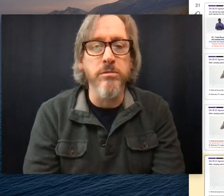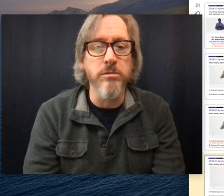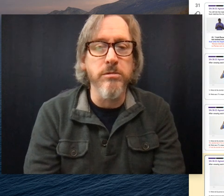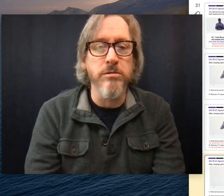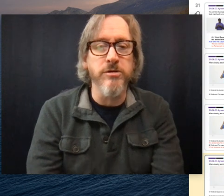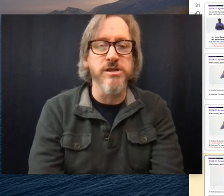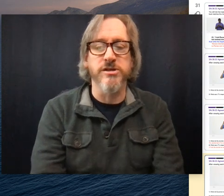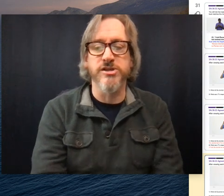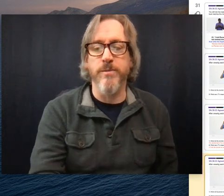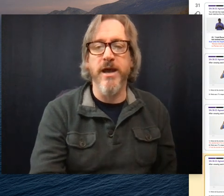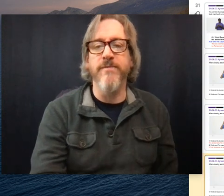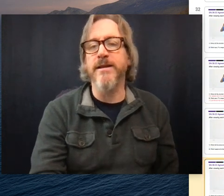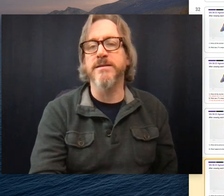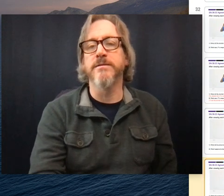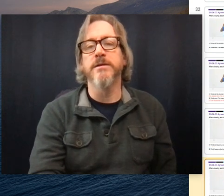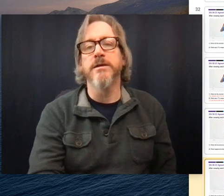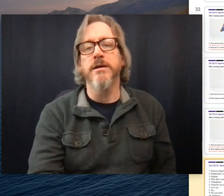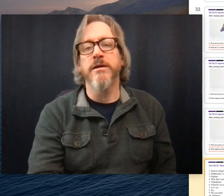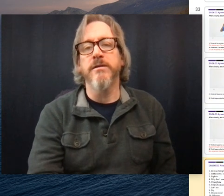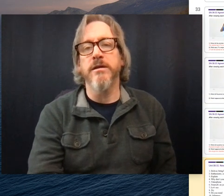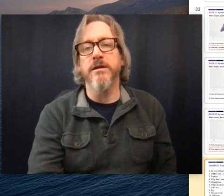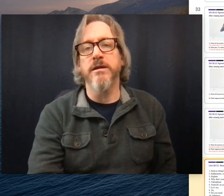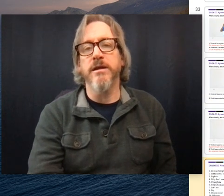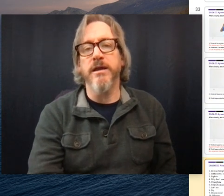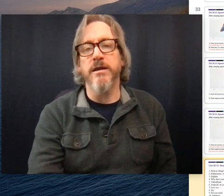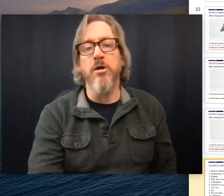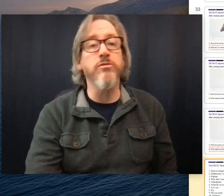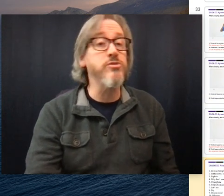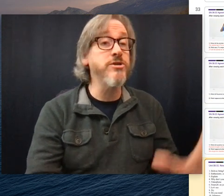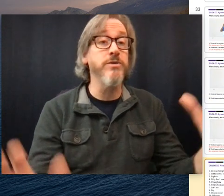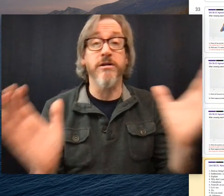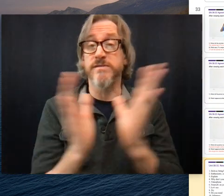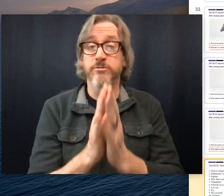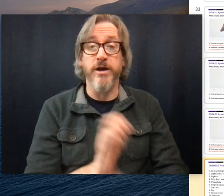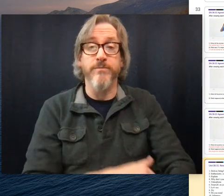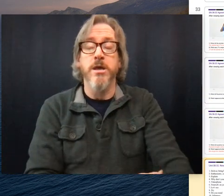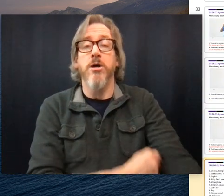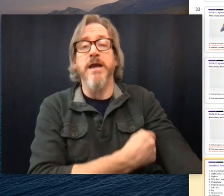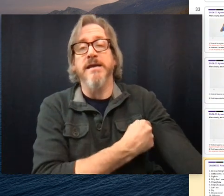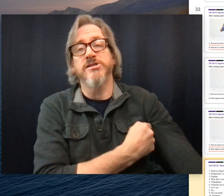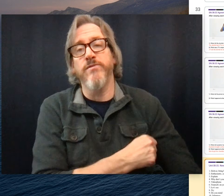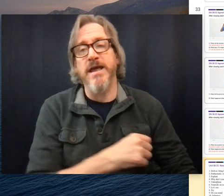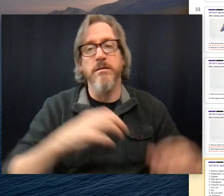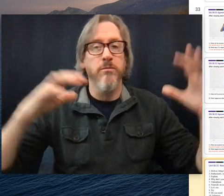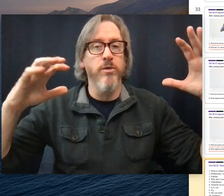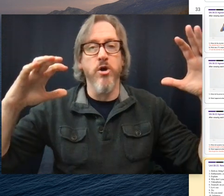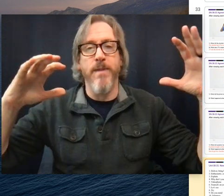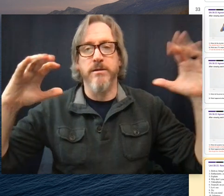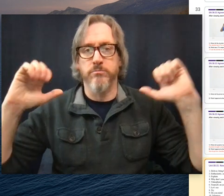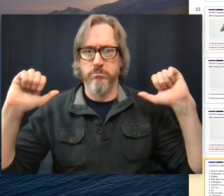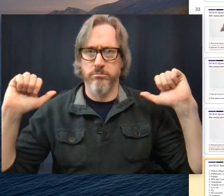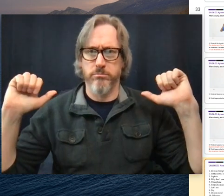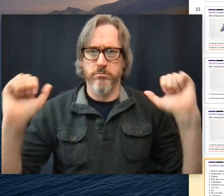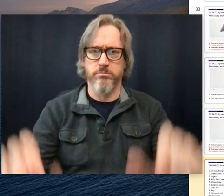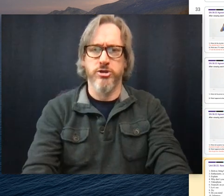So there's a little story behind that. Oh, there's only two narratives. Great. Okay, so then we go